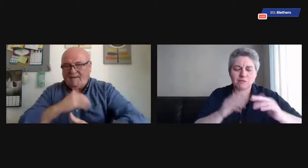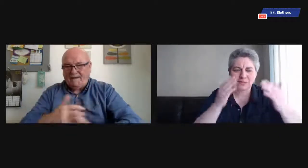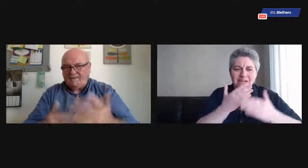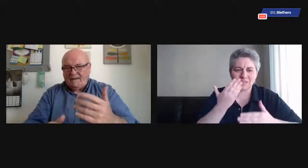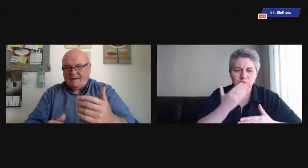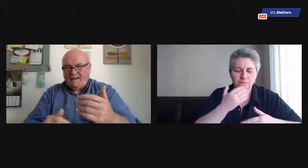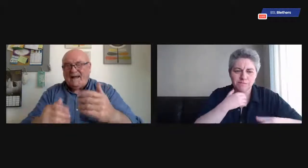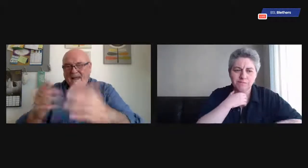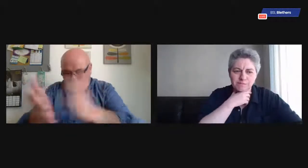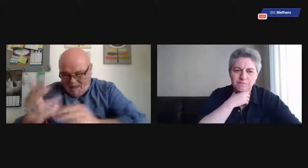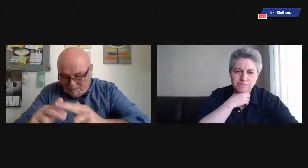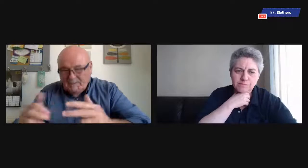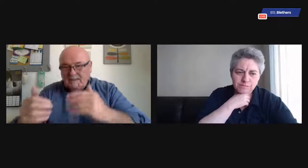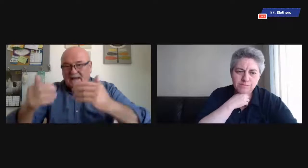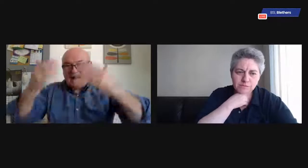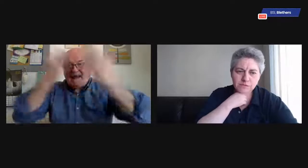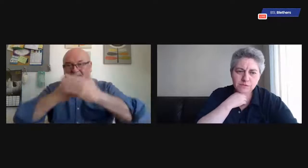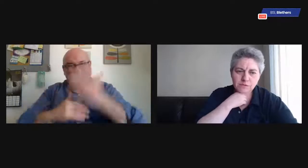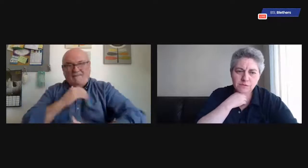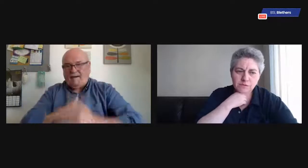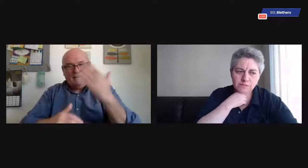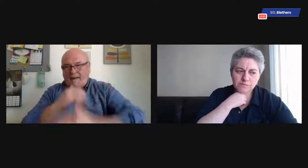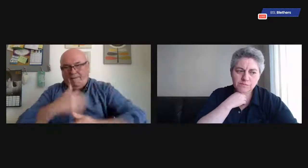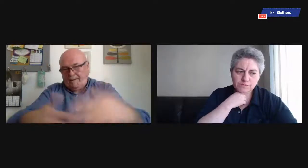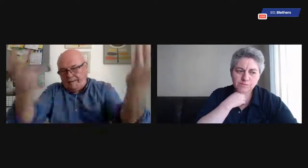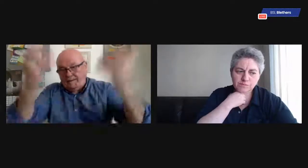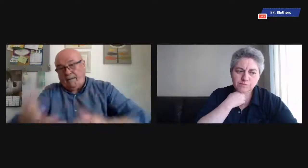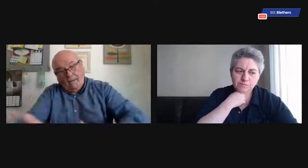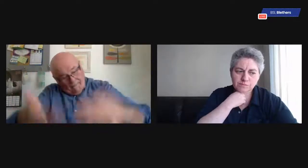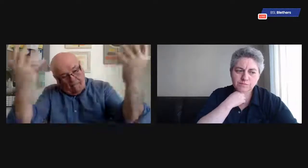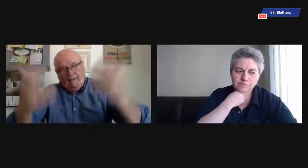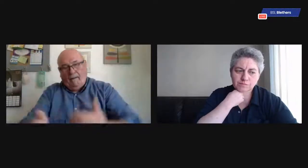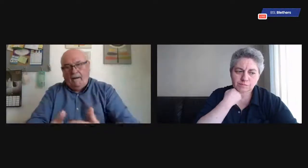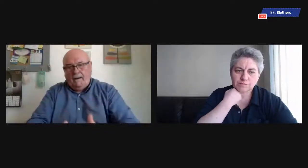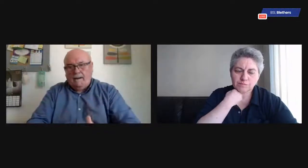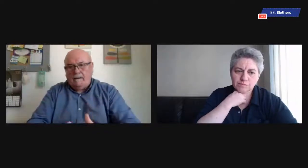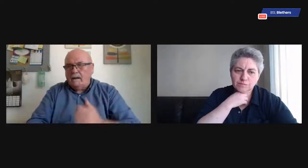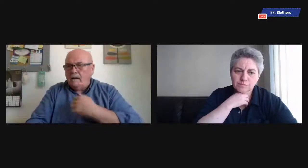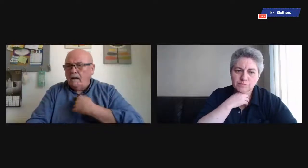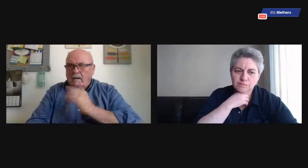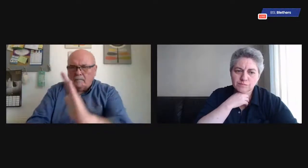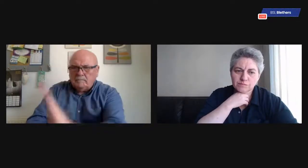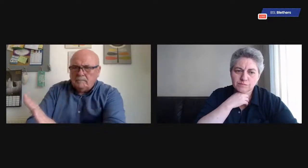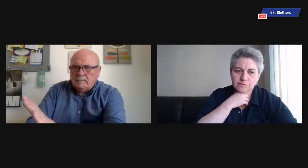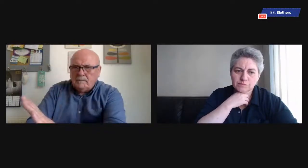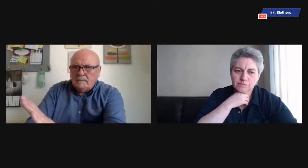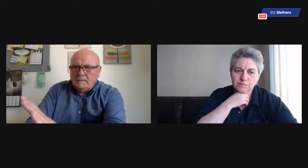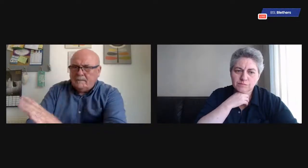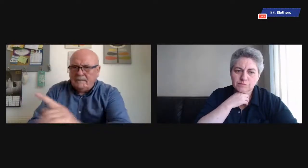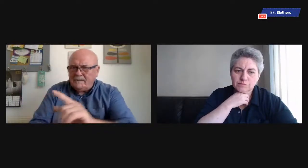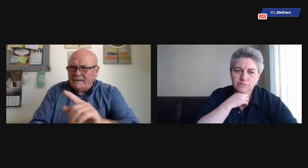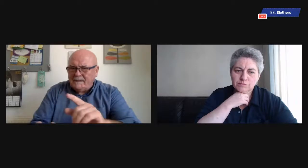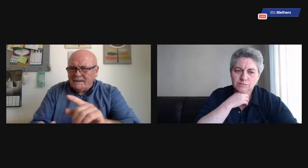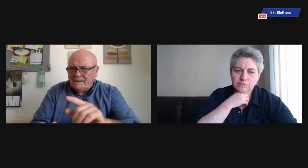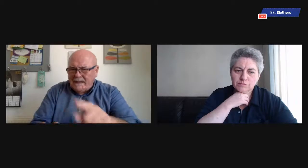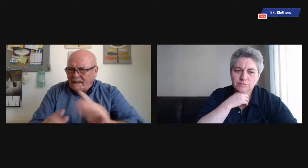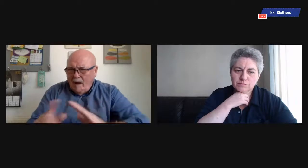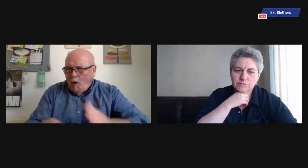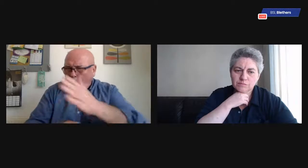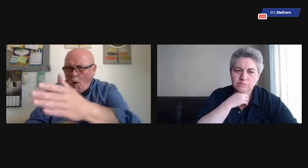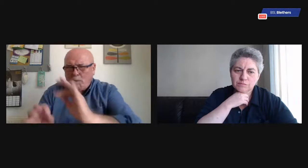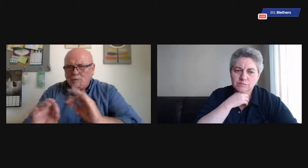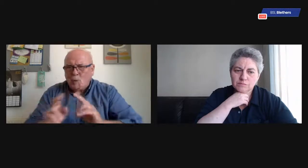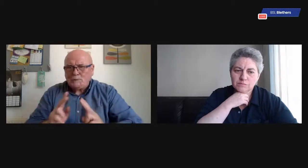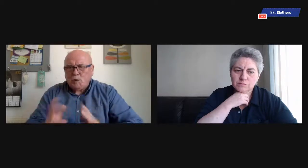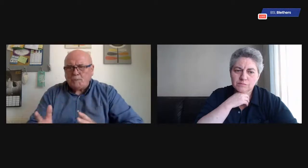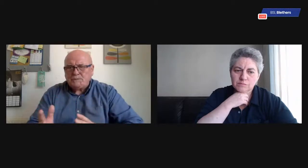how they always say, parents never go to parents' evenings and things like that, and they would maybe use it court as